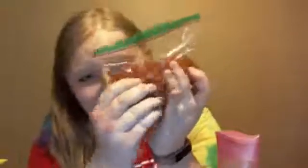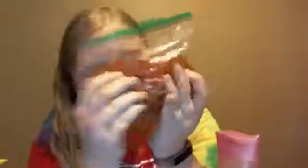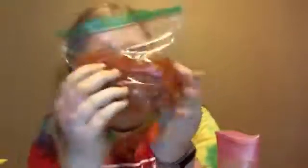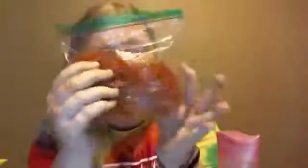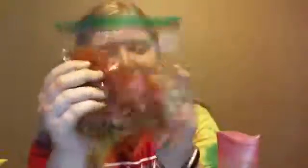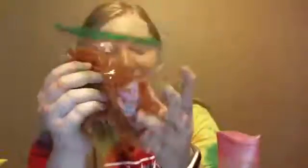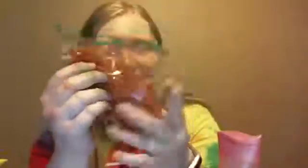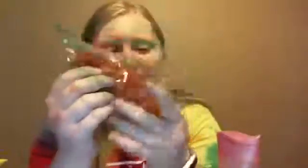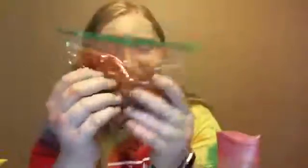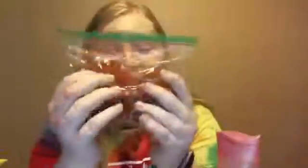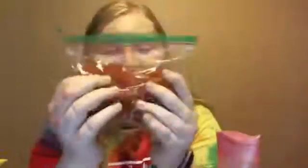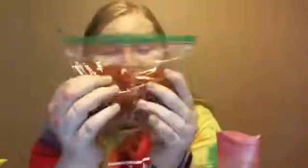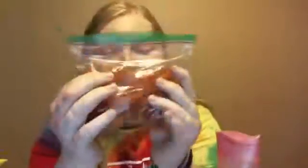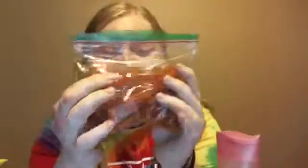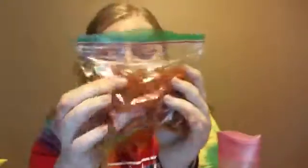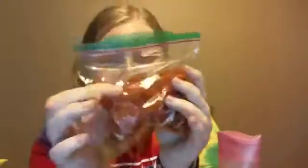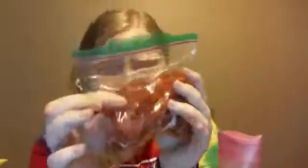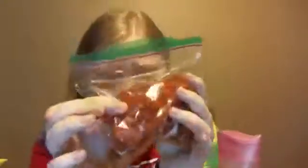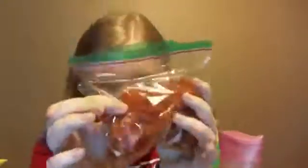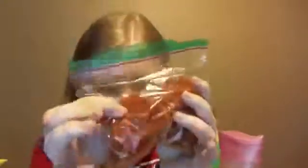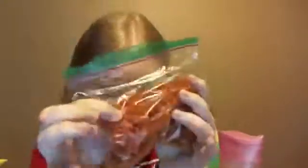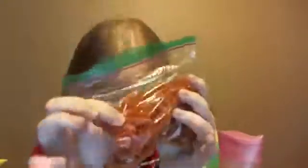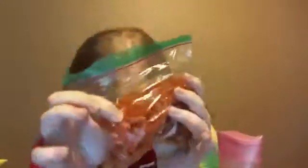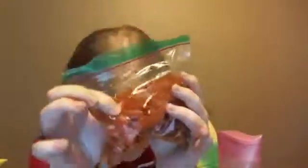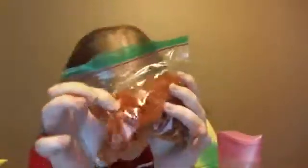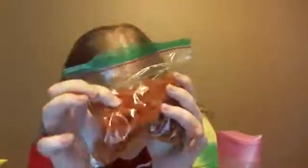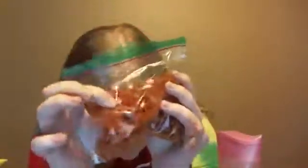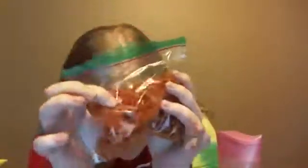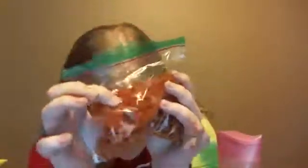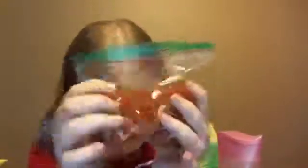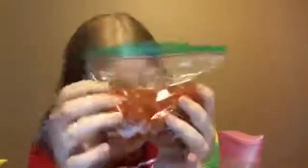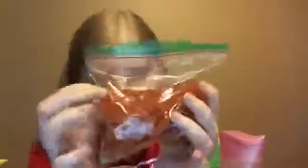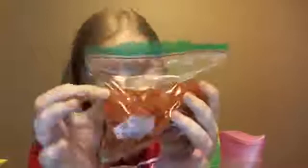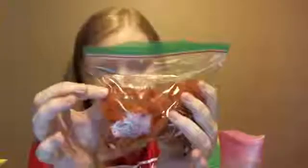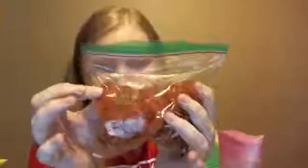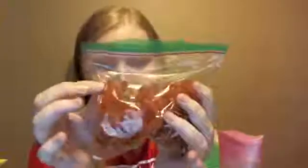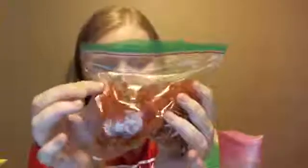so fun. You can feel the little spirals in it.